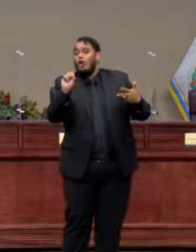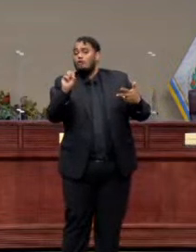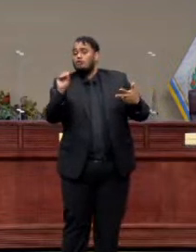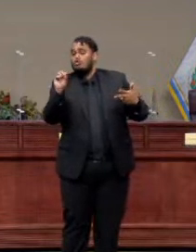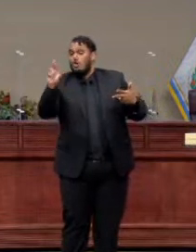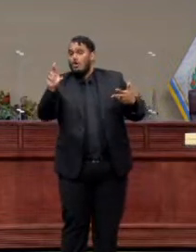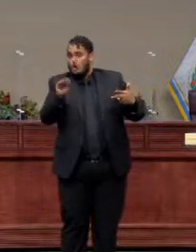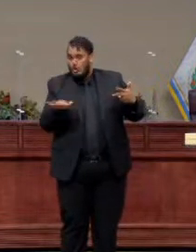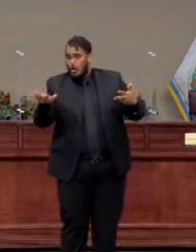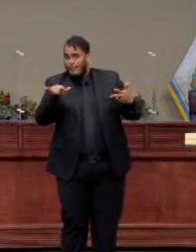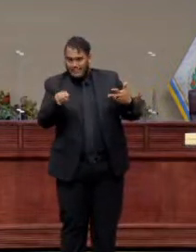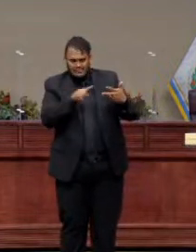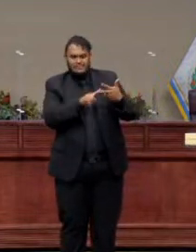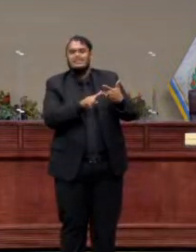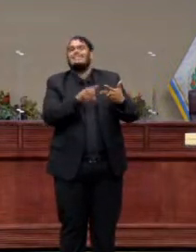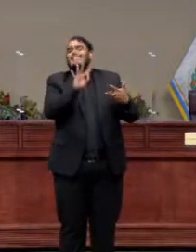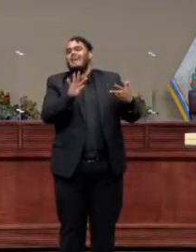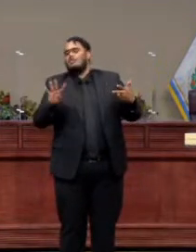by going to